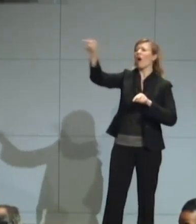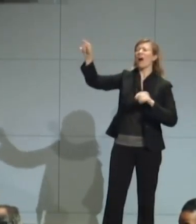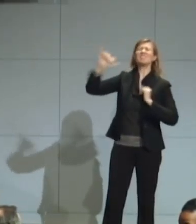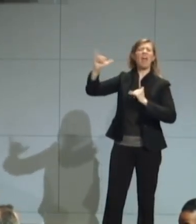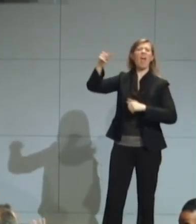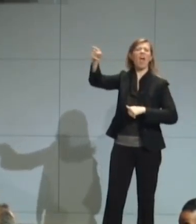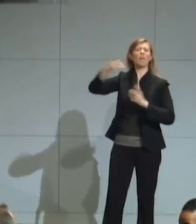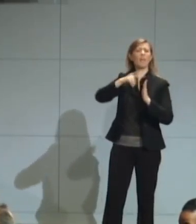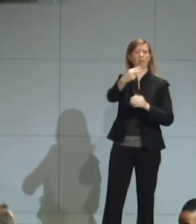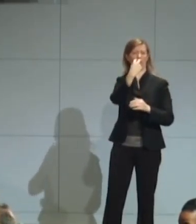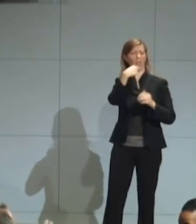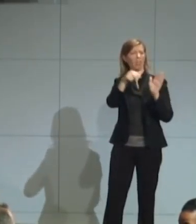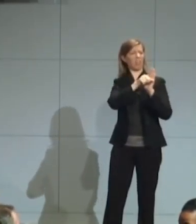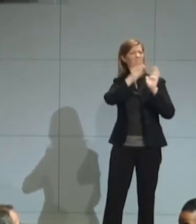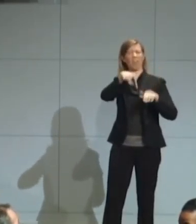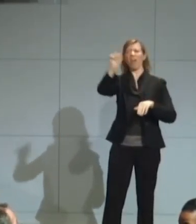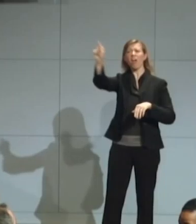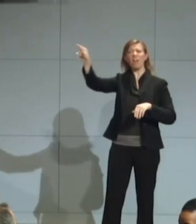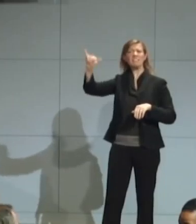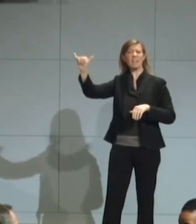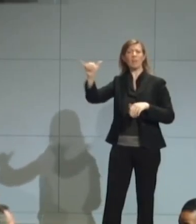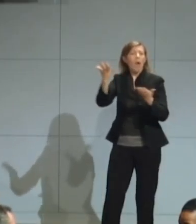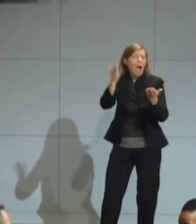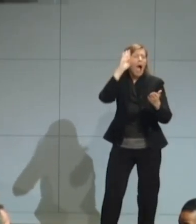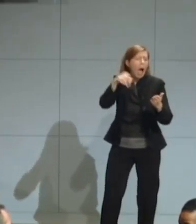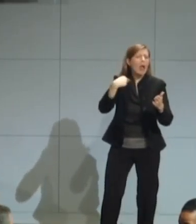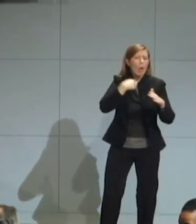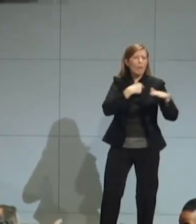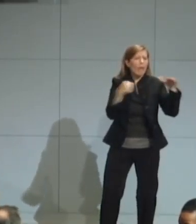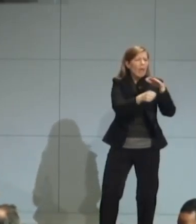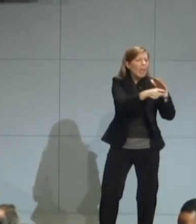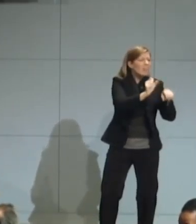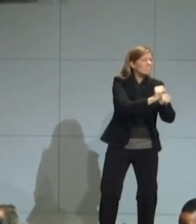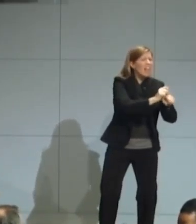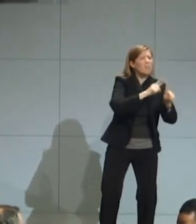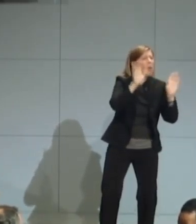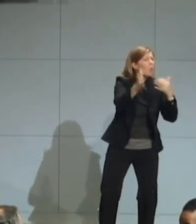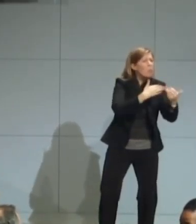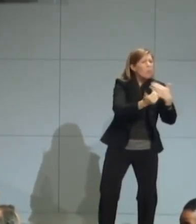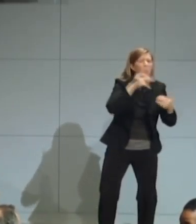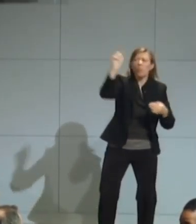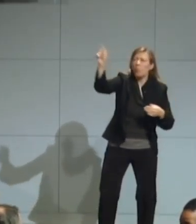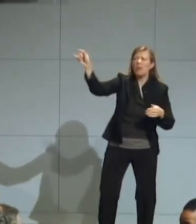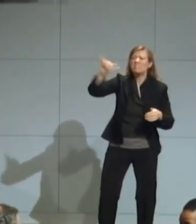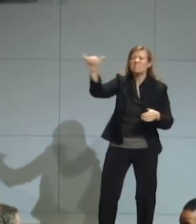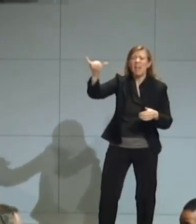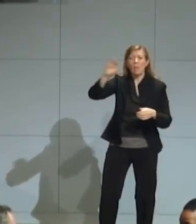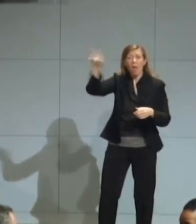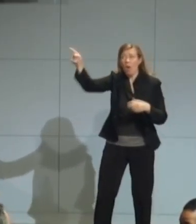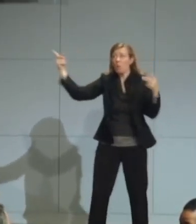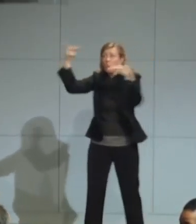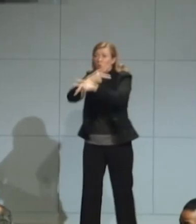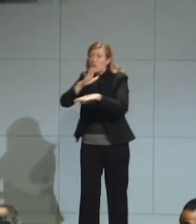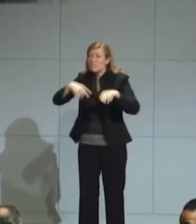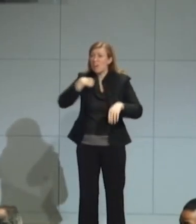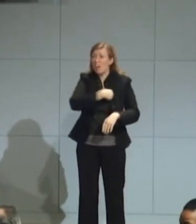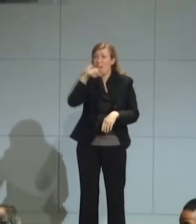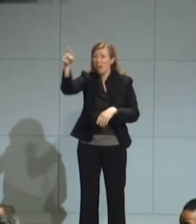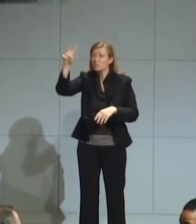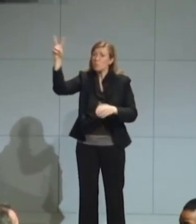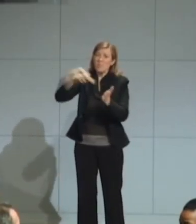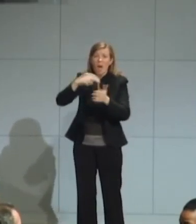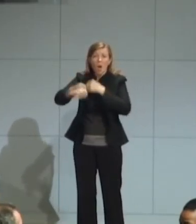Jeff Schreiber, actually, is his name. Jeff was very upset at